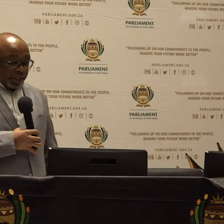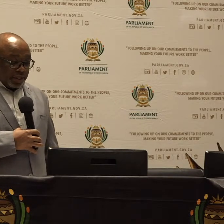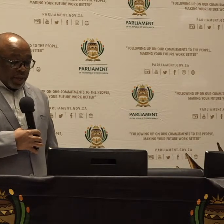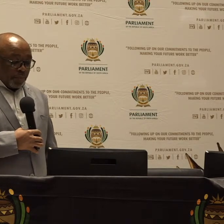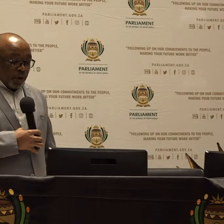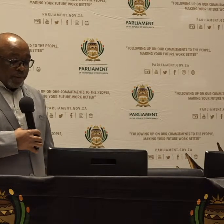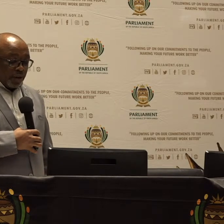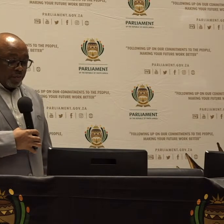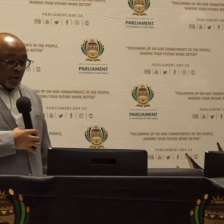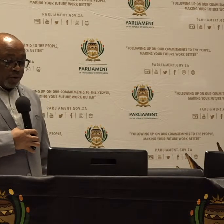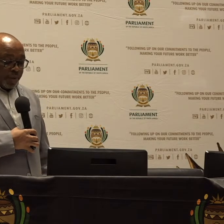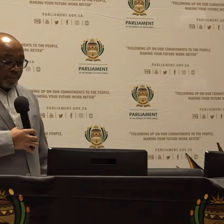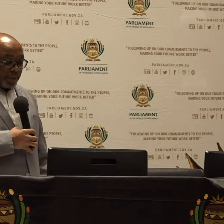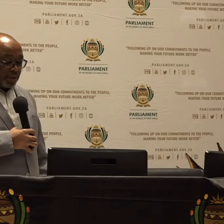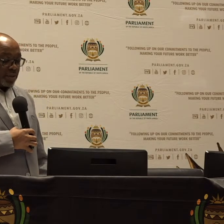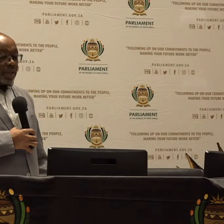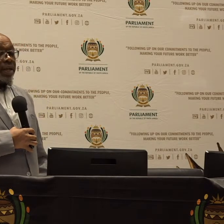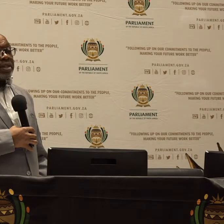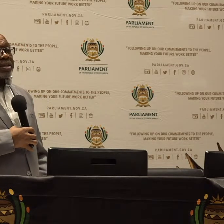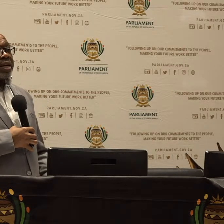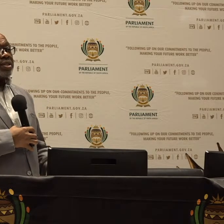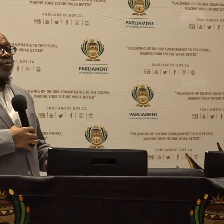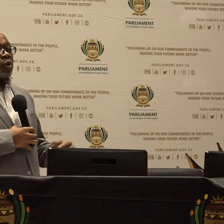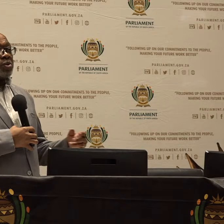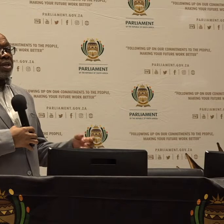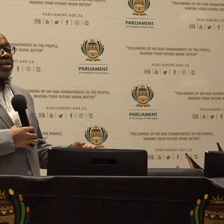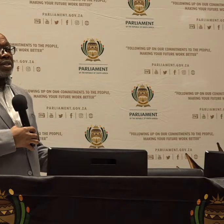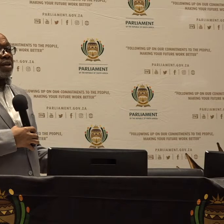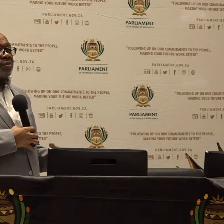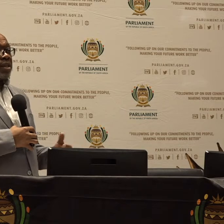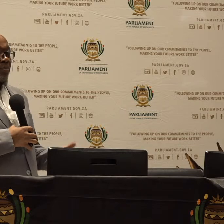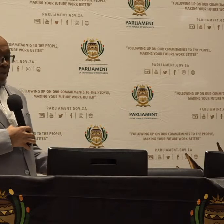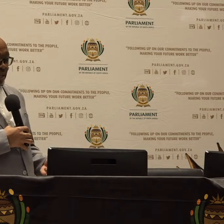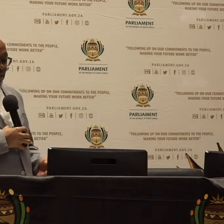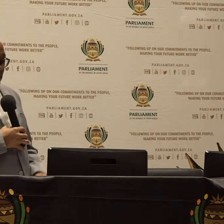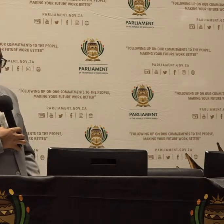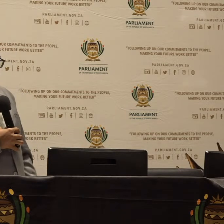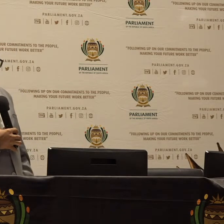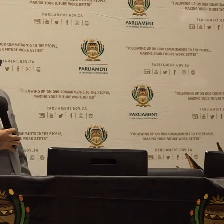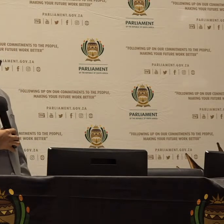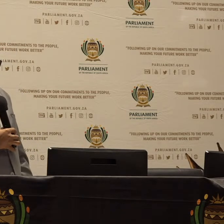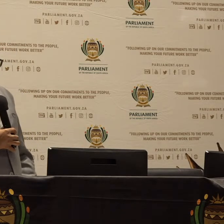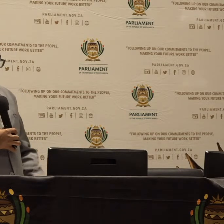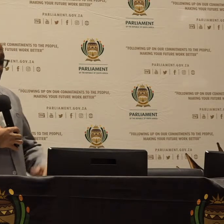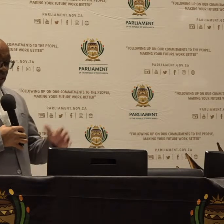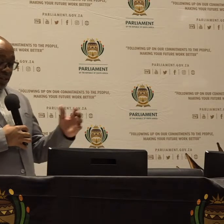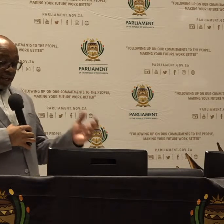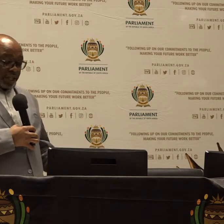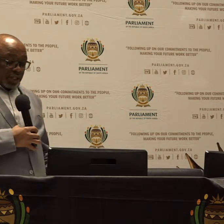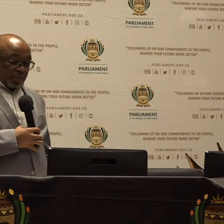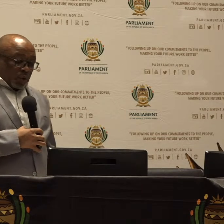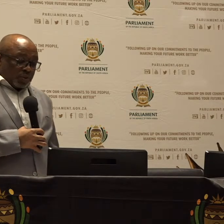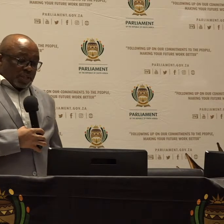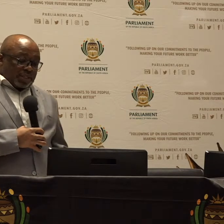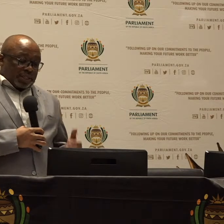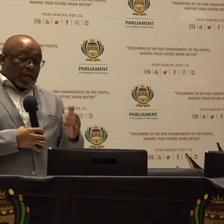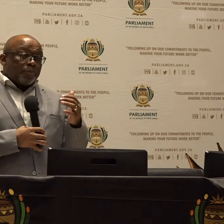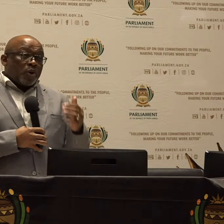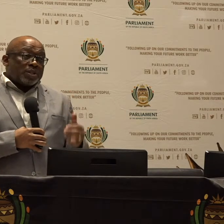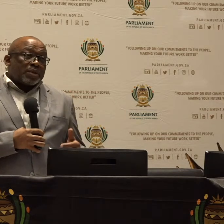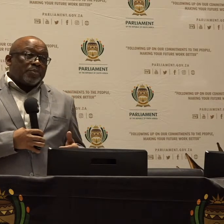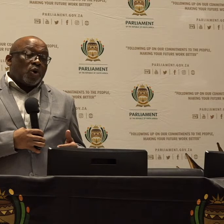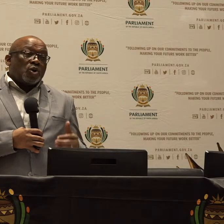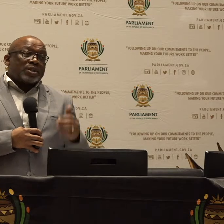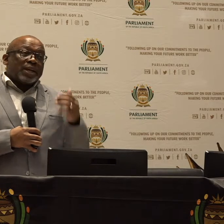regulates the appointment of board members says the process is after the minister has done the selection process